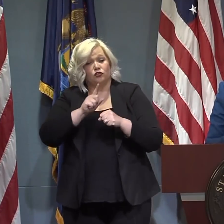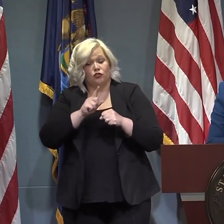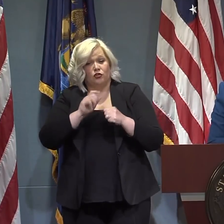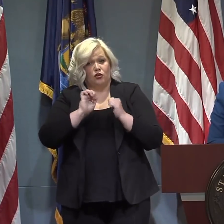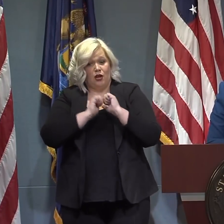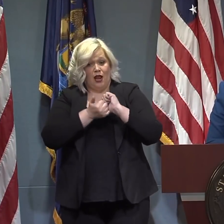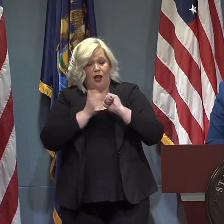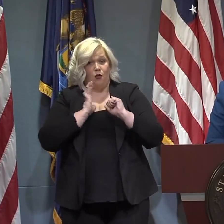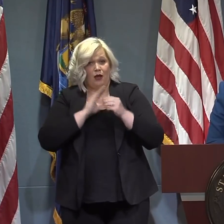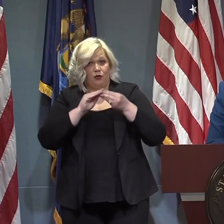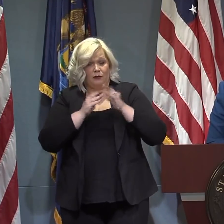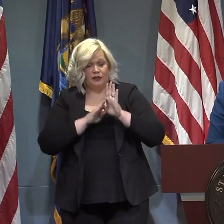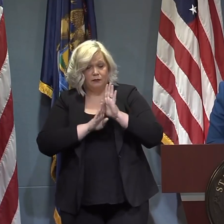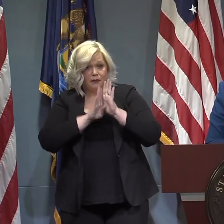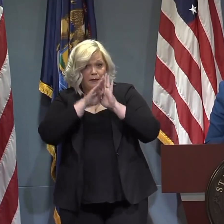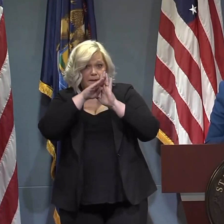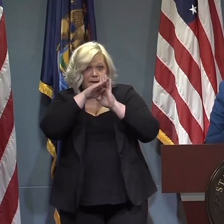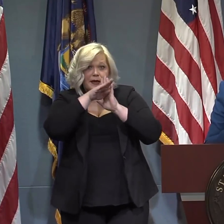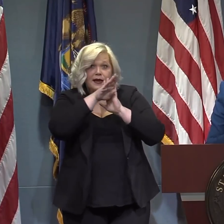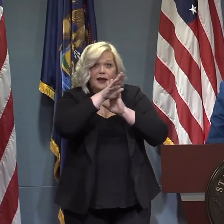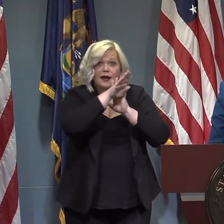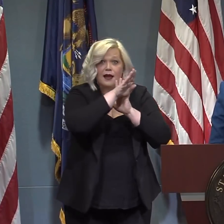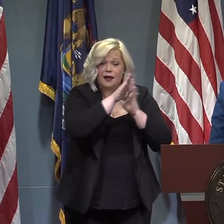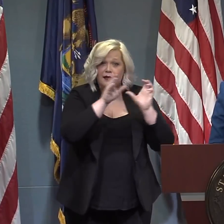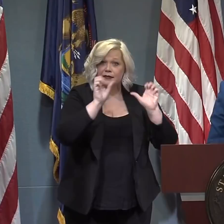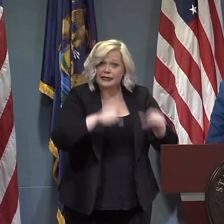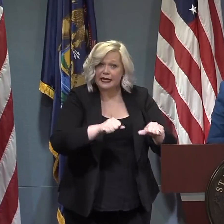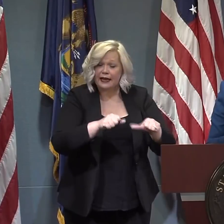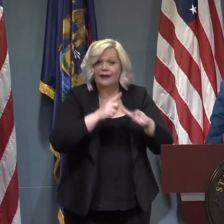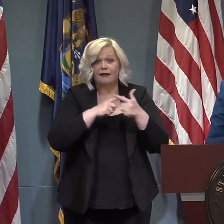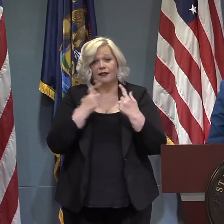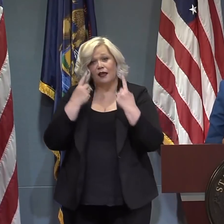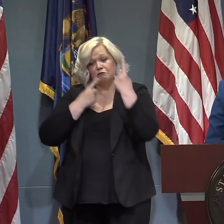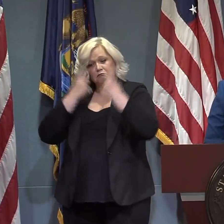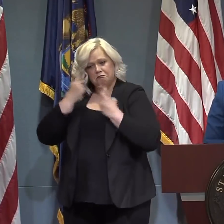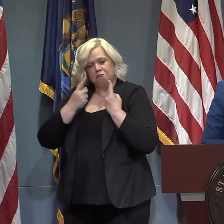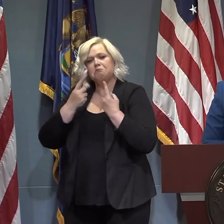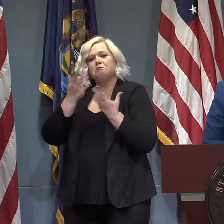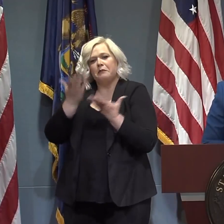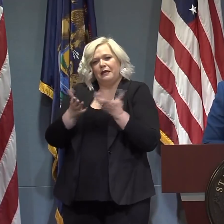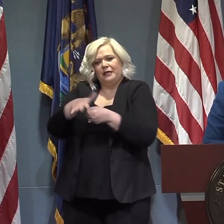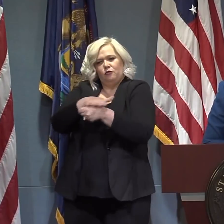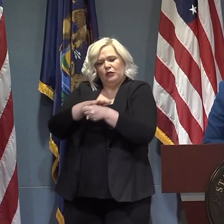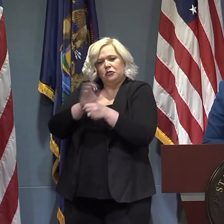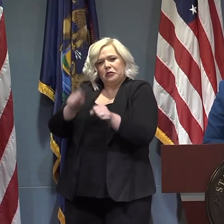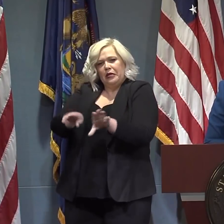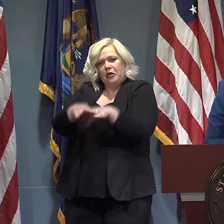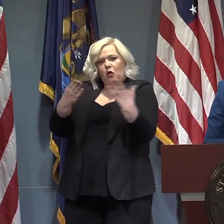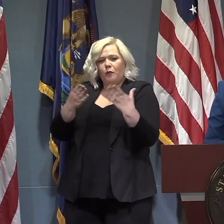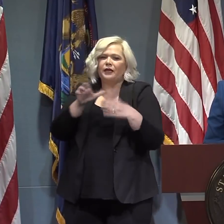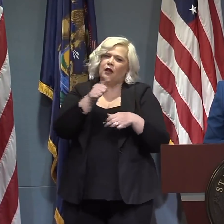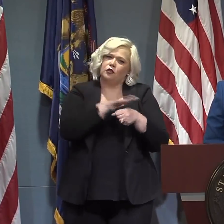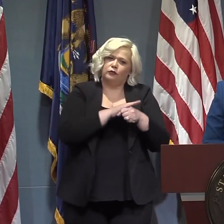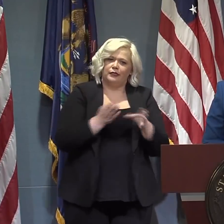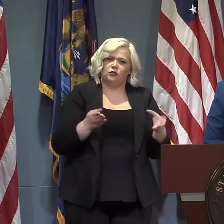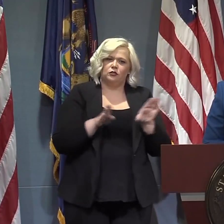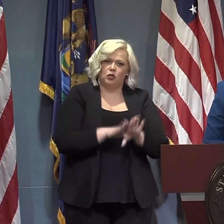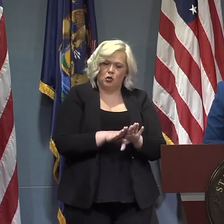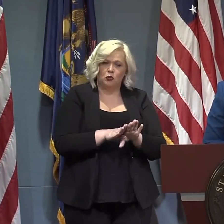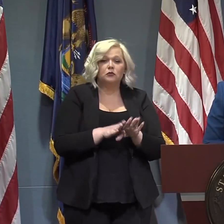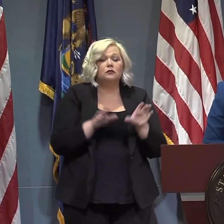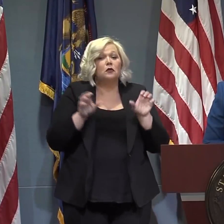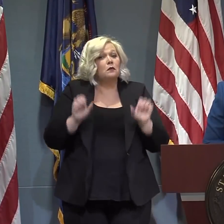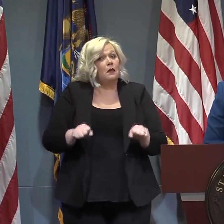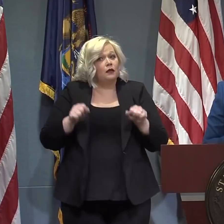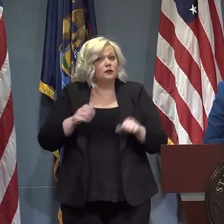is in the right path so that we can consider some perhaps regional differences. So there's a chance that some